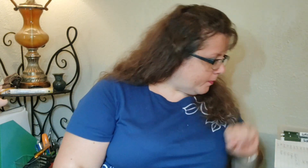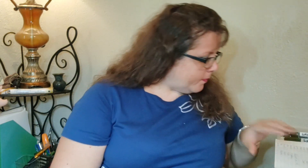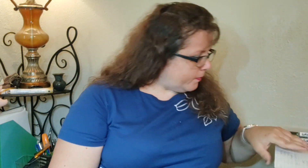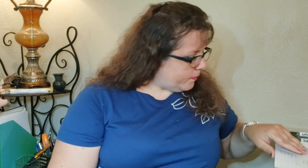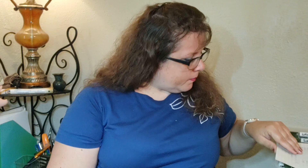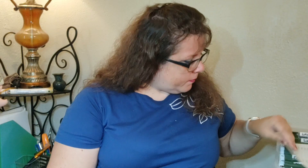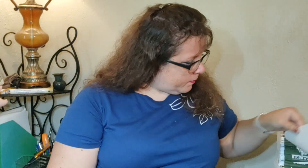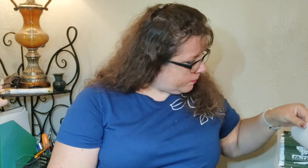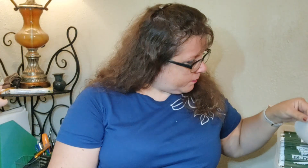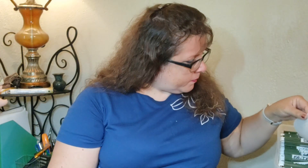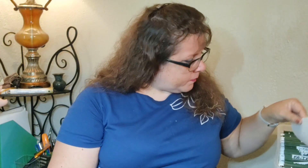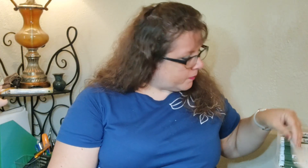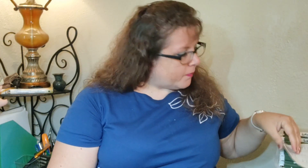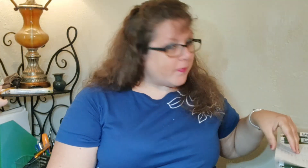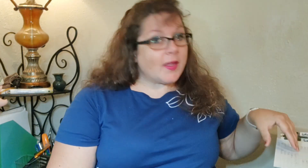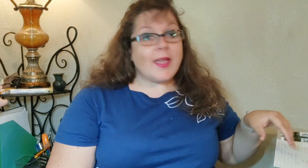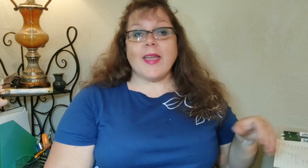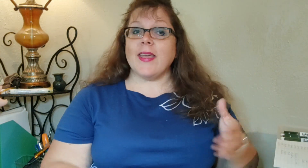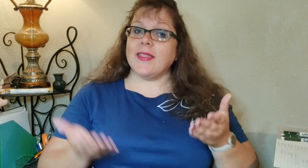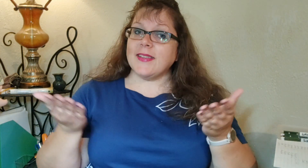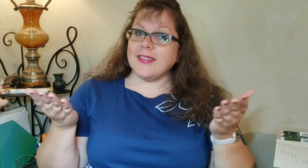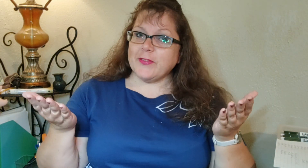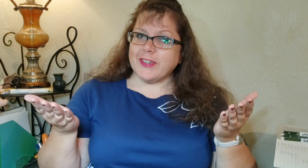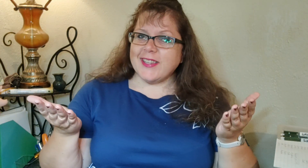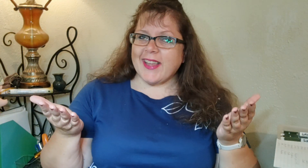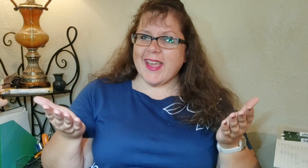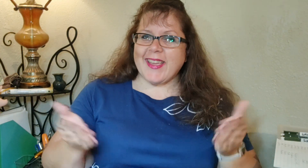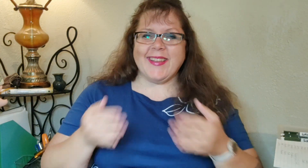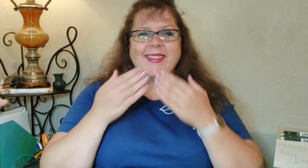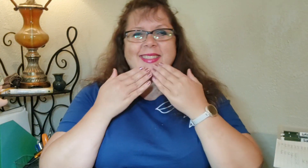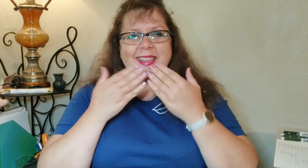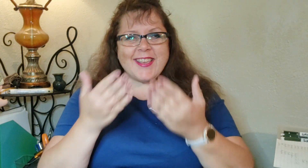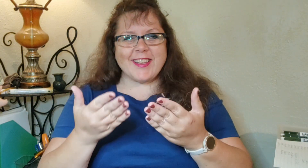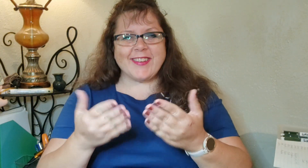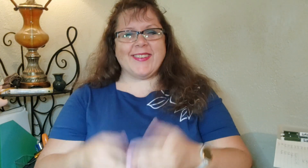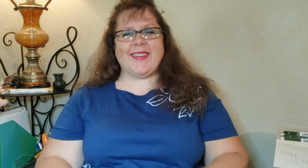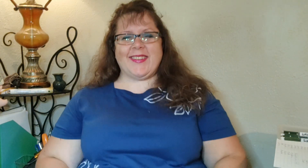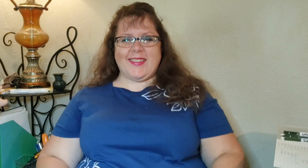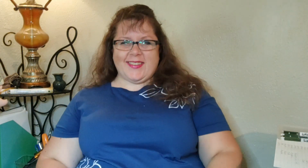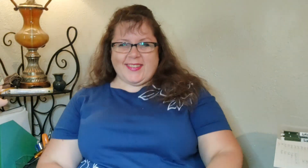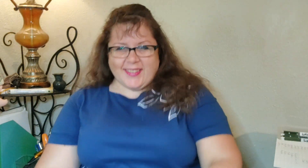And that's it for today. Thank you.